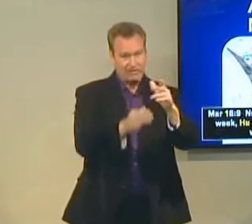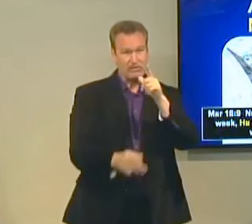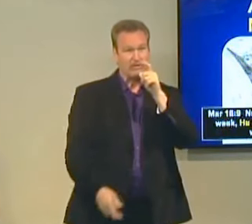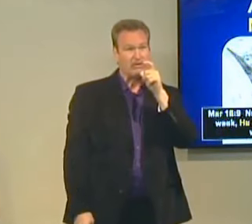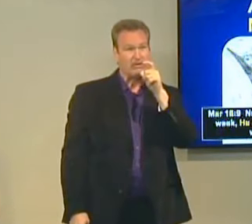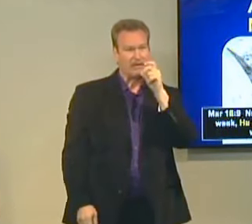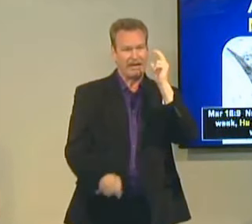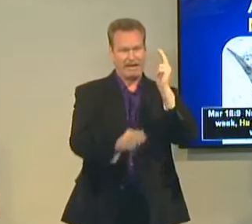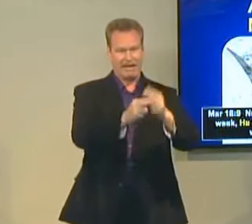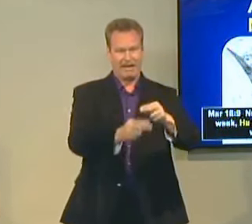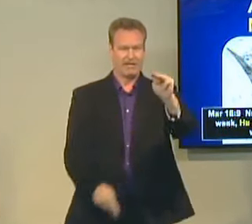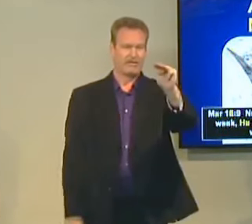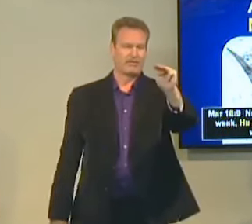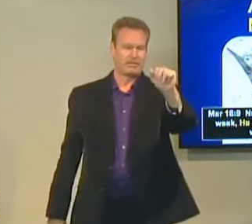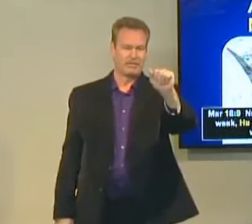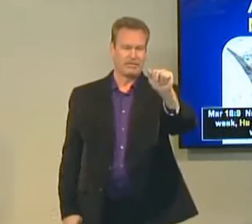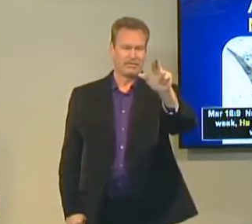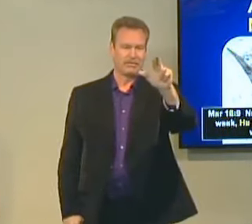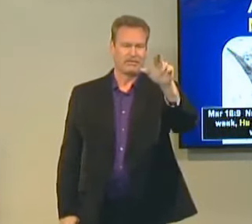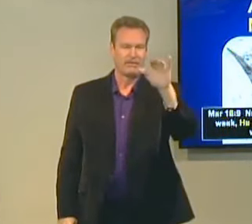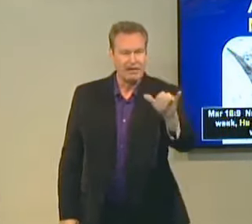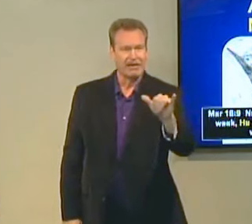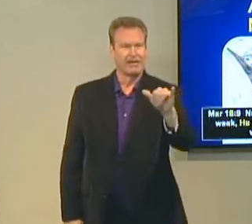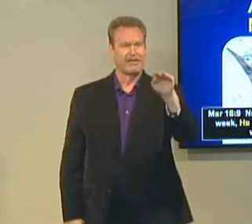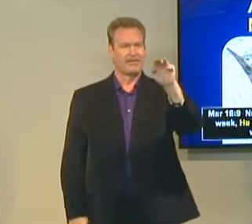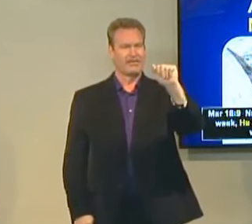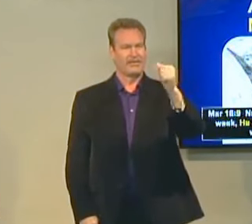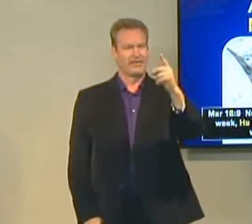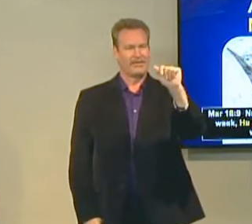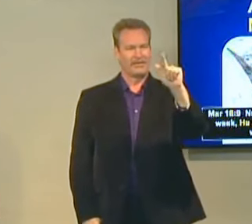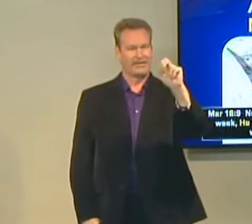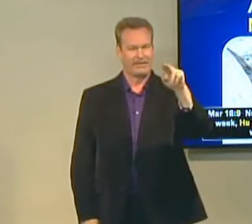first person that Jesus appeared to. Mary Magdalene.